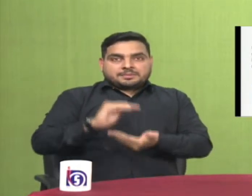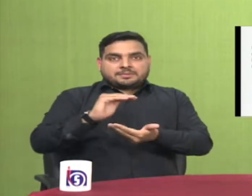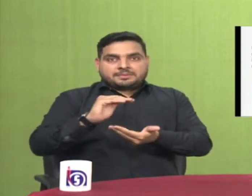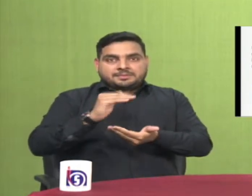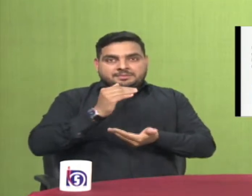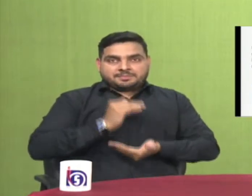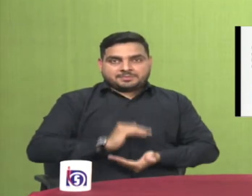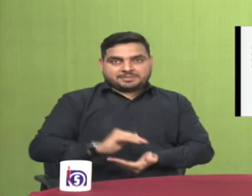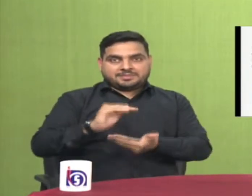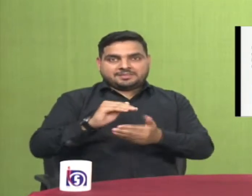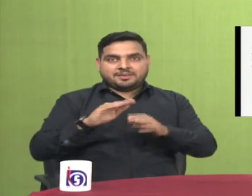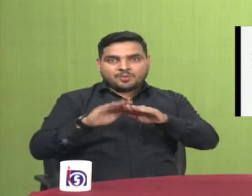Immunization.